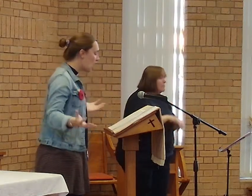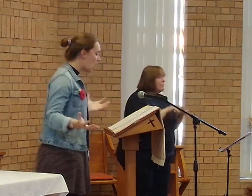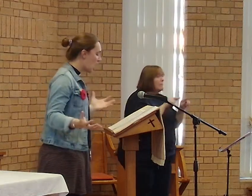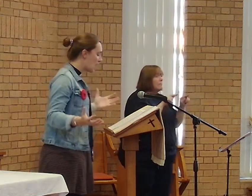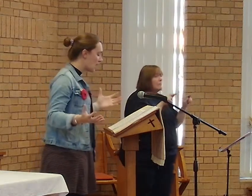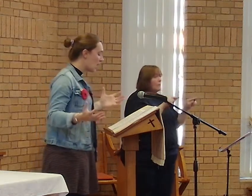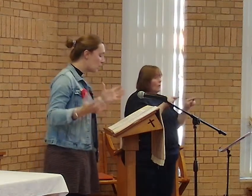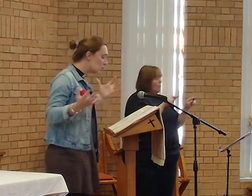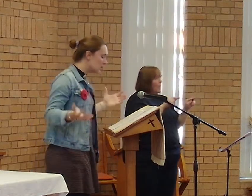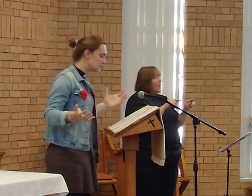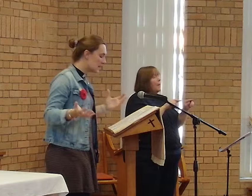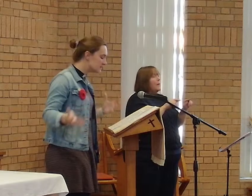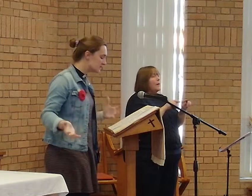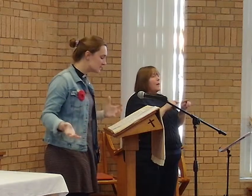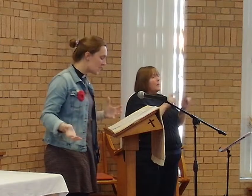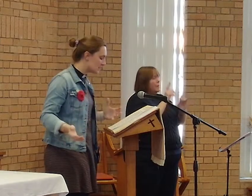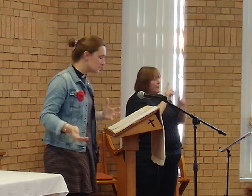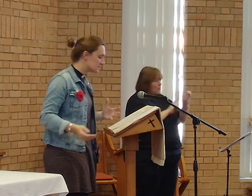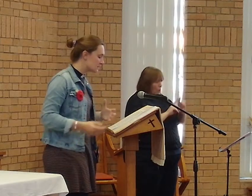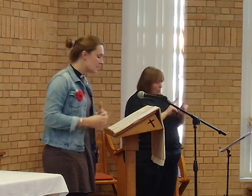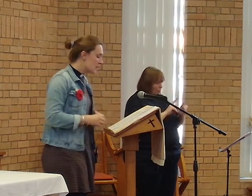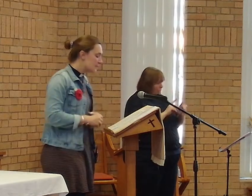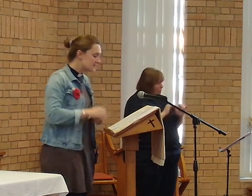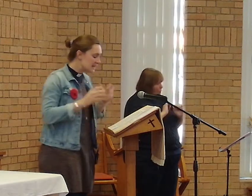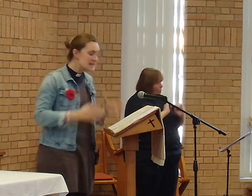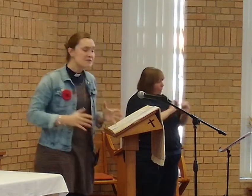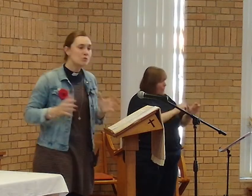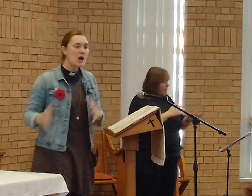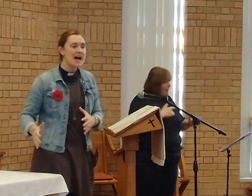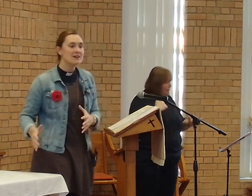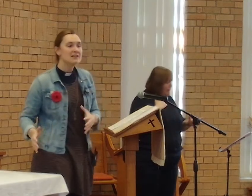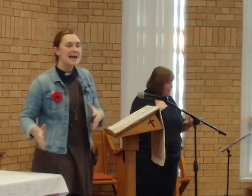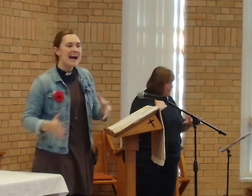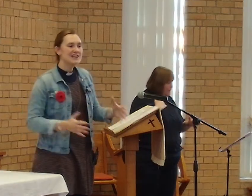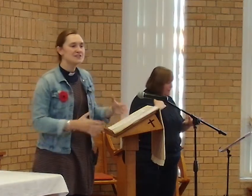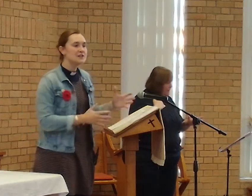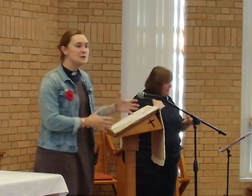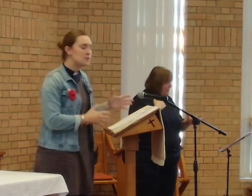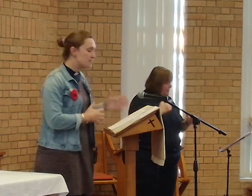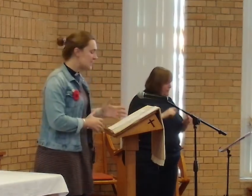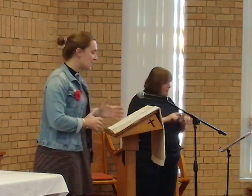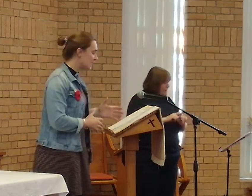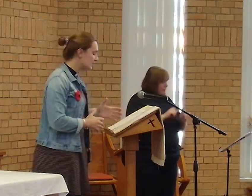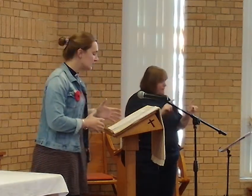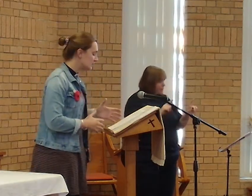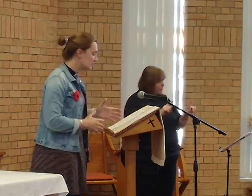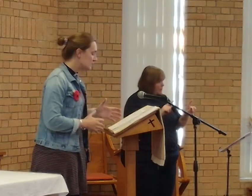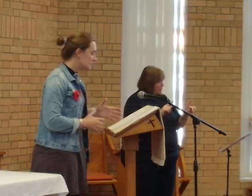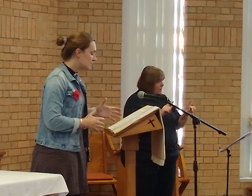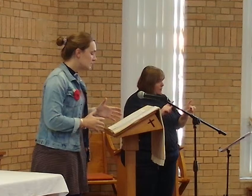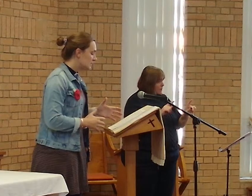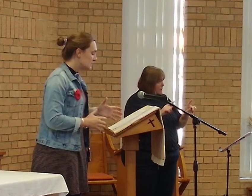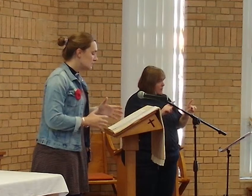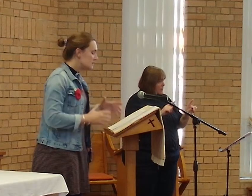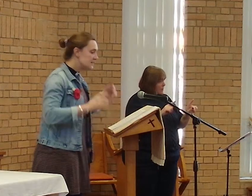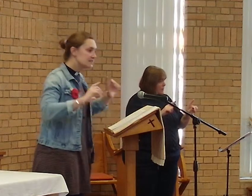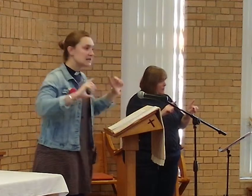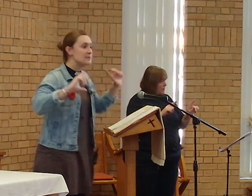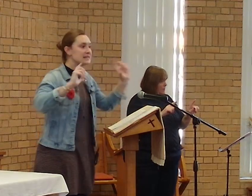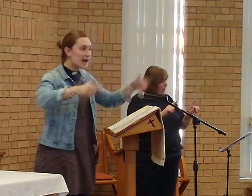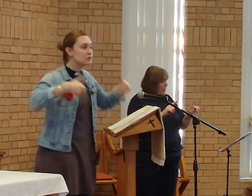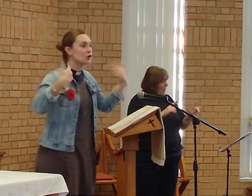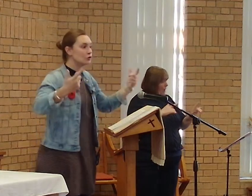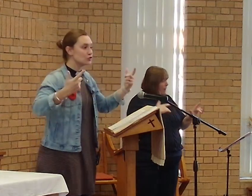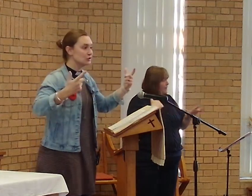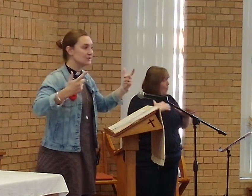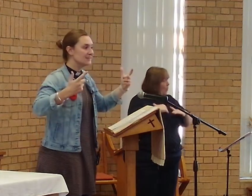what our world understands. But to live well as a human being, this is